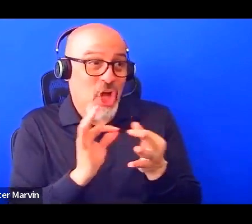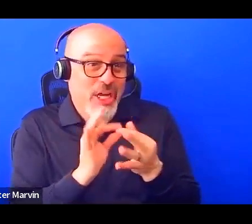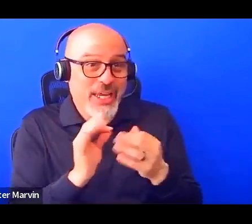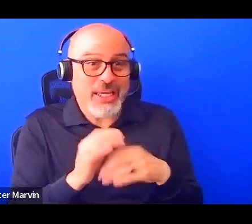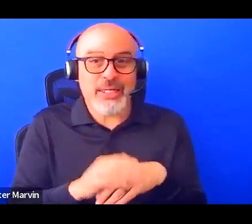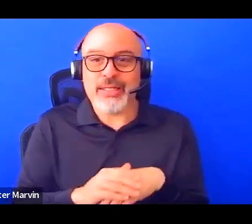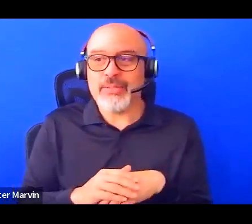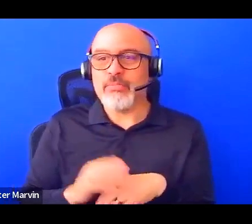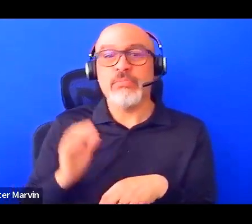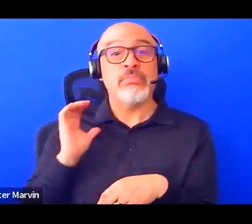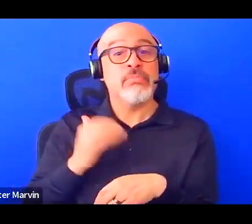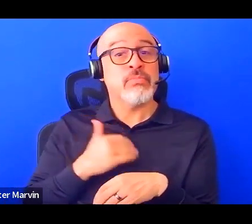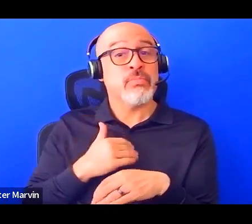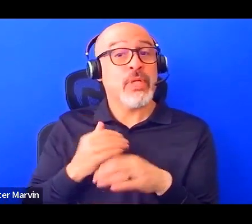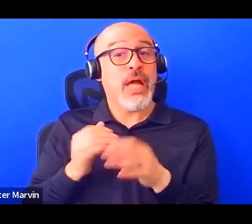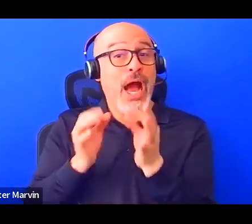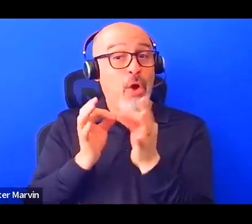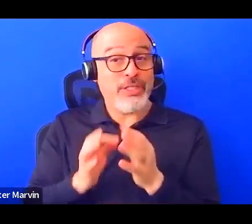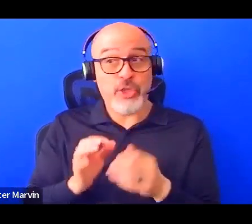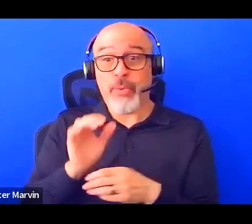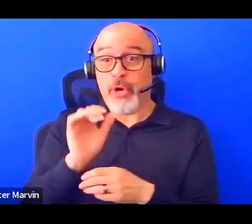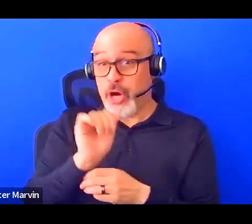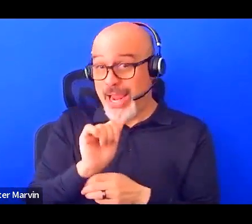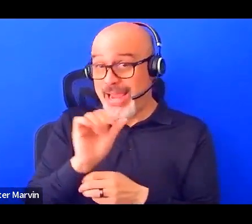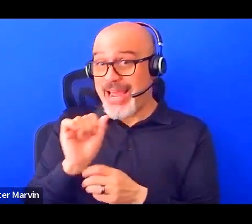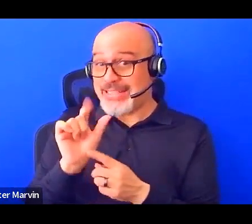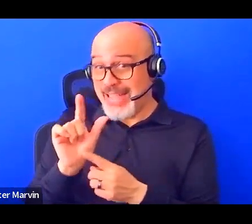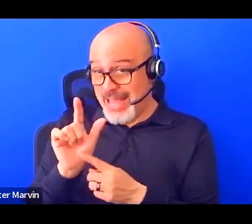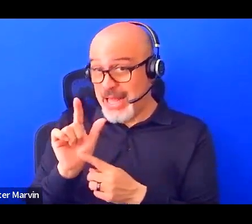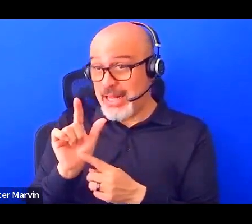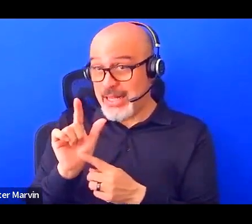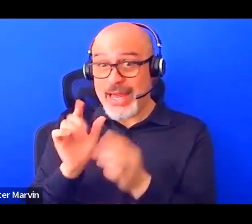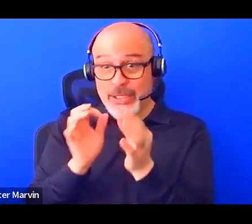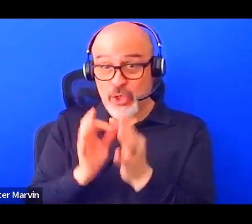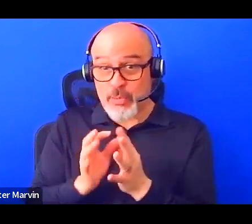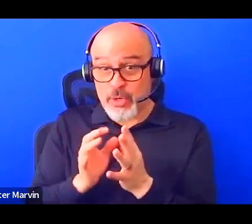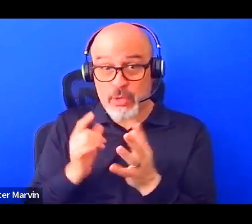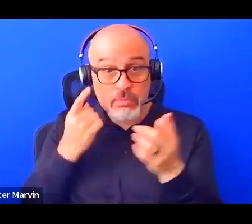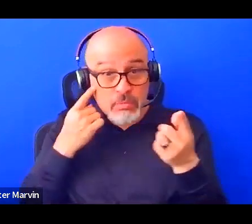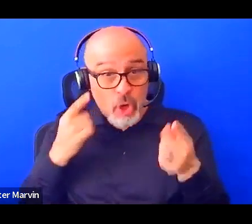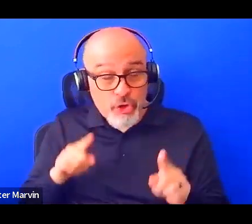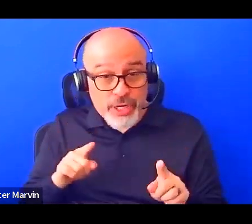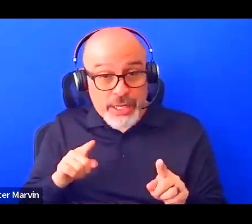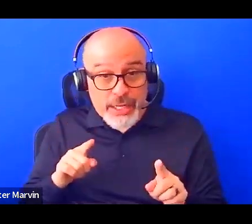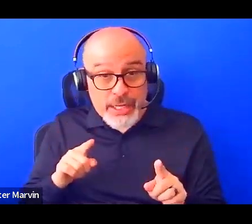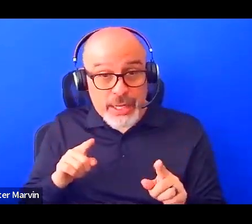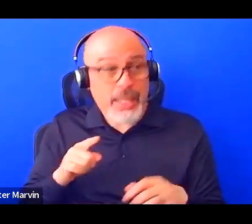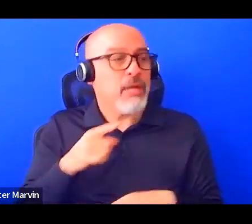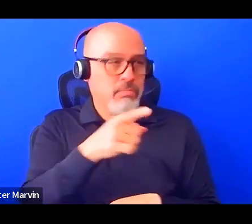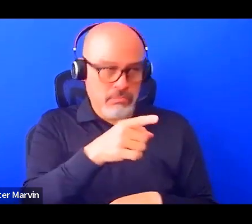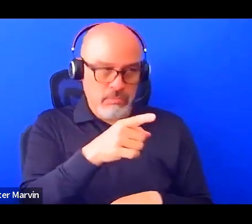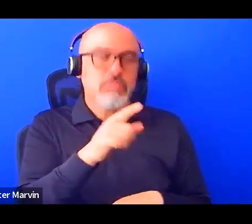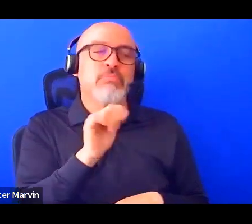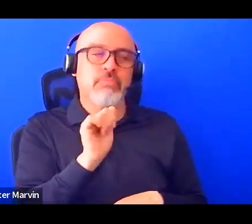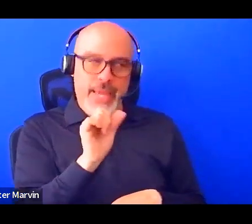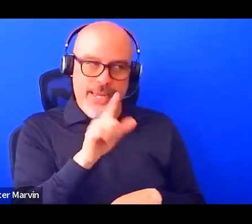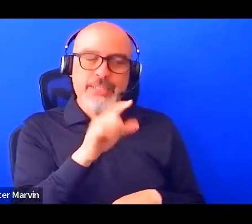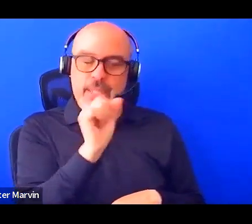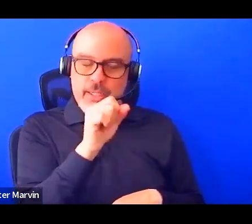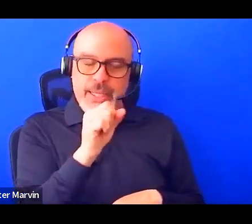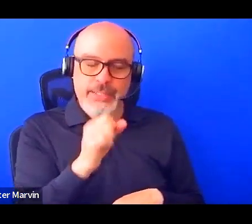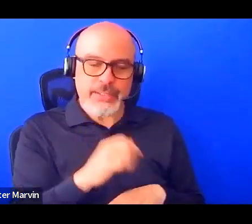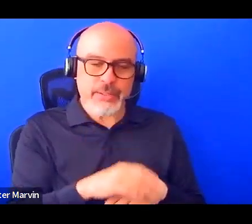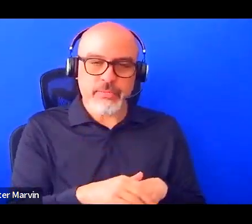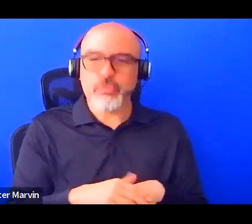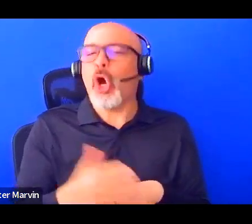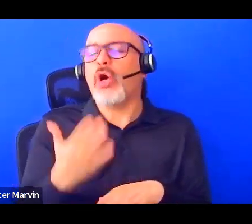our interpreter sheet says this is a ASL services. Do you agree with that? He is performing American Sign Language, yes, sir. Okay. All right. All